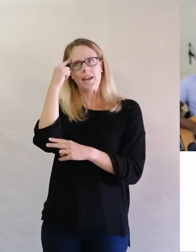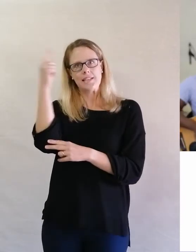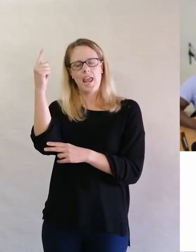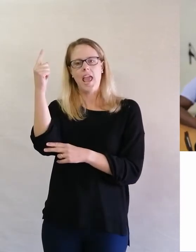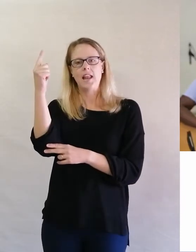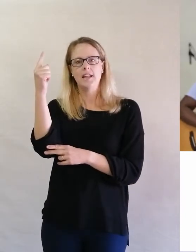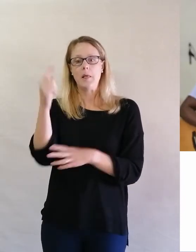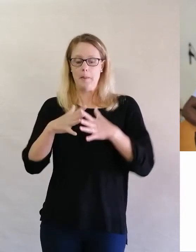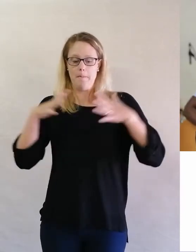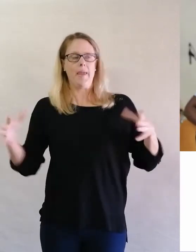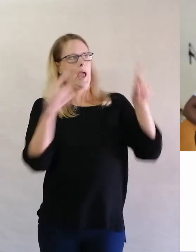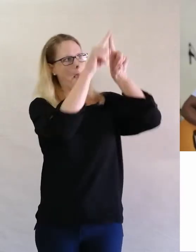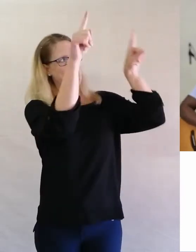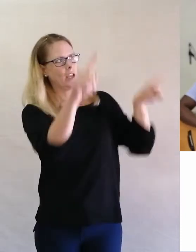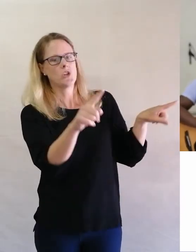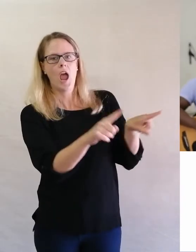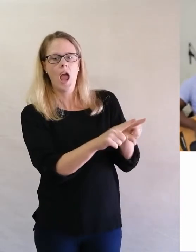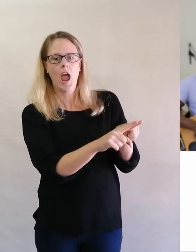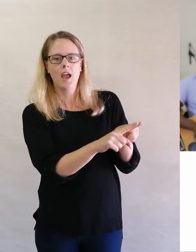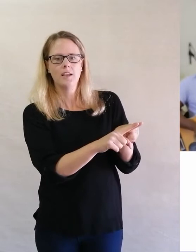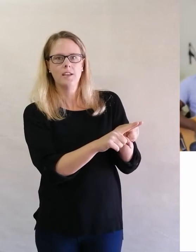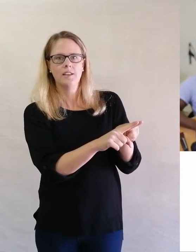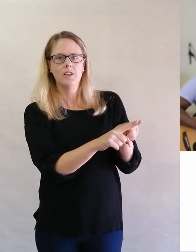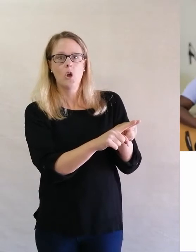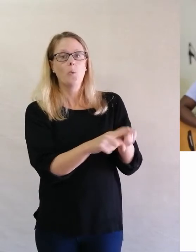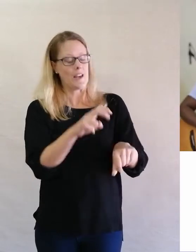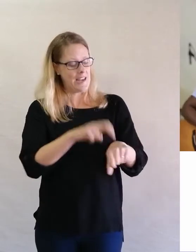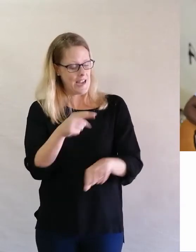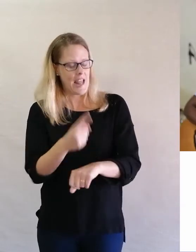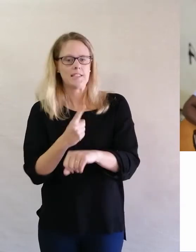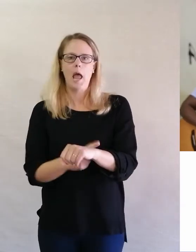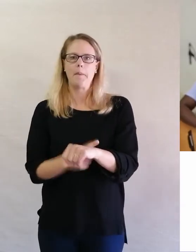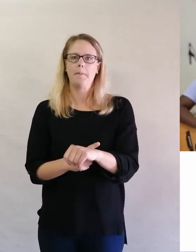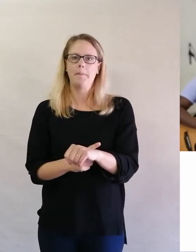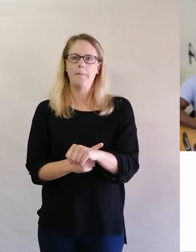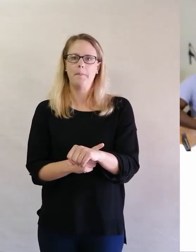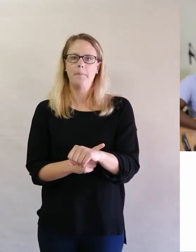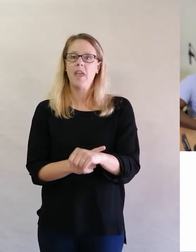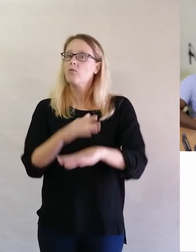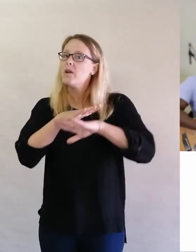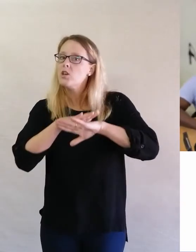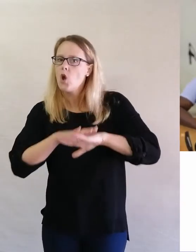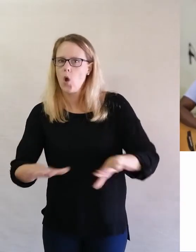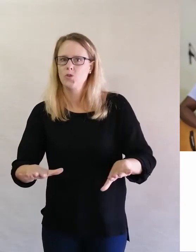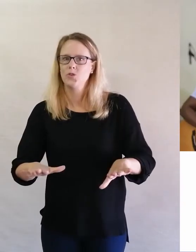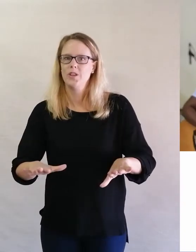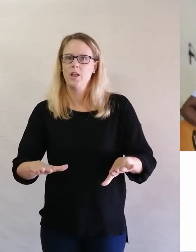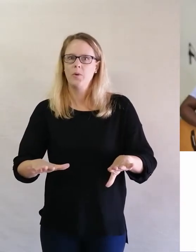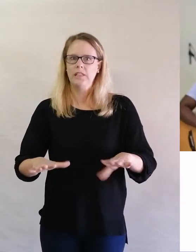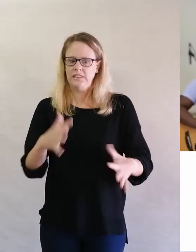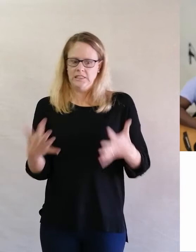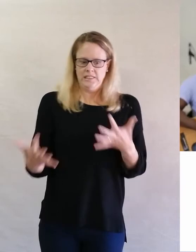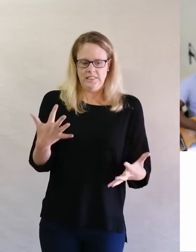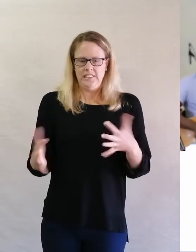perspective. If we don't have those moments, then what happens is the immediacy of the